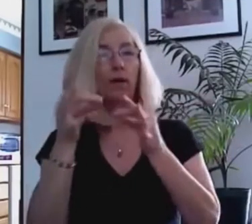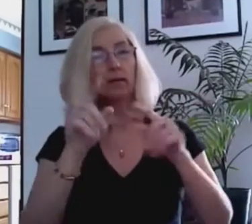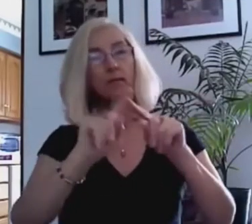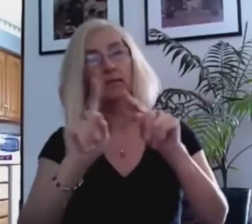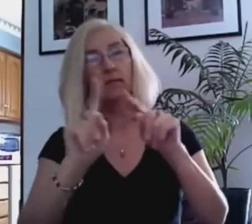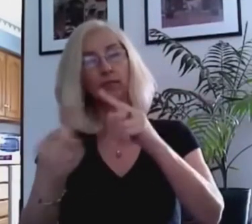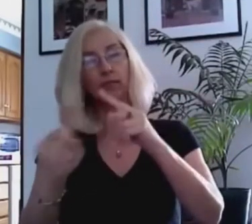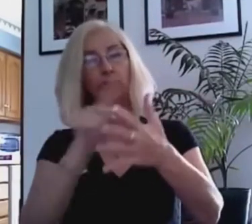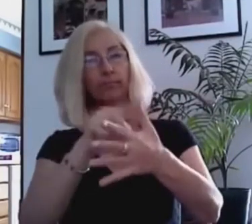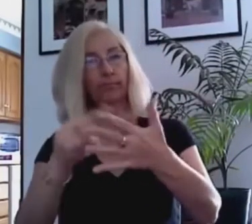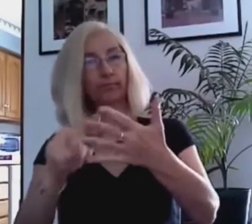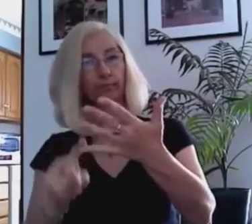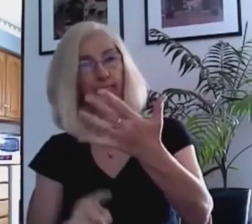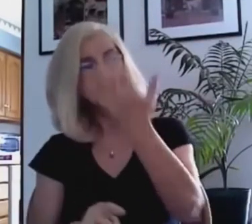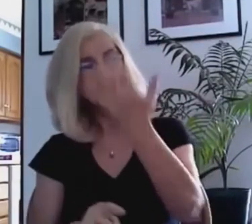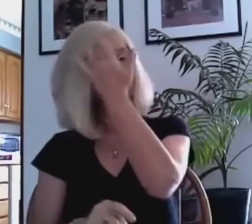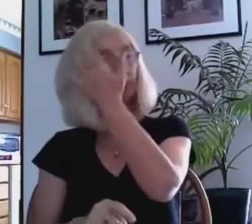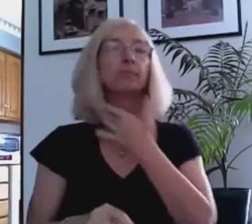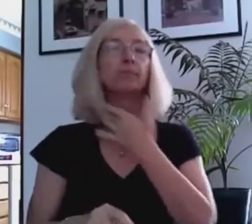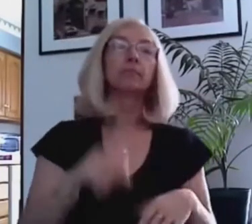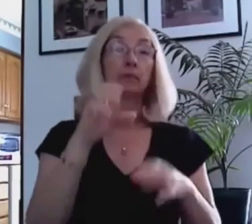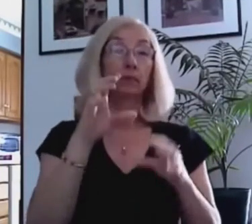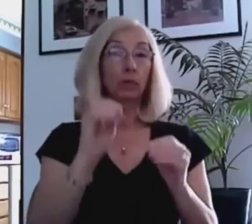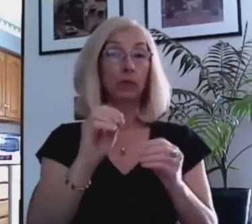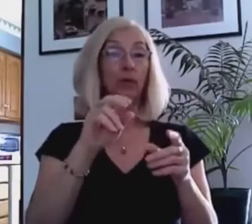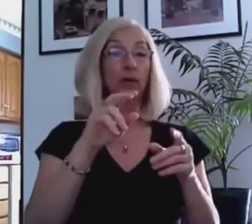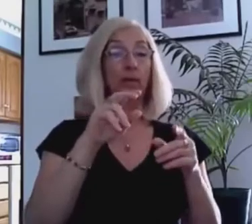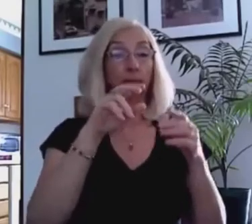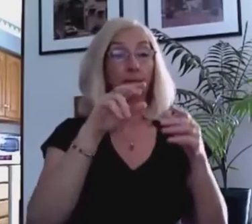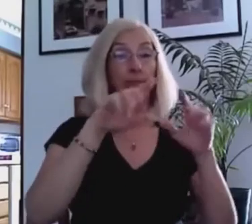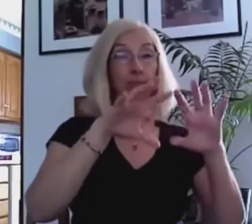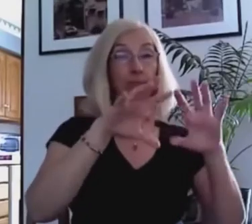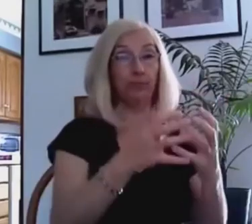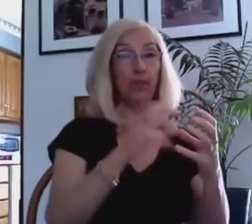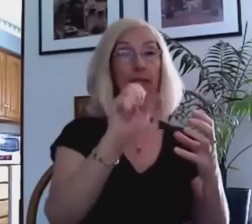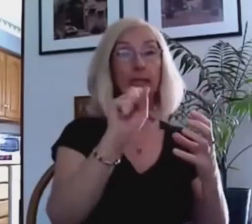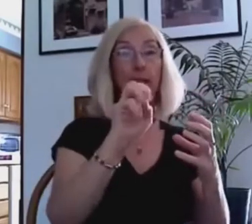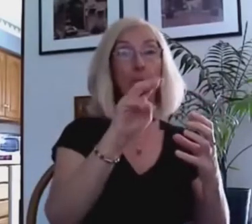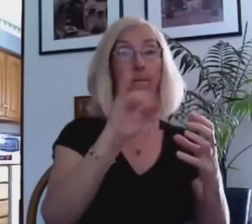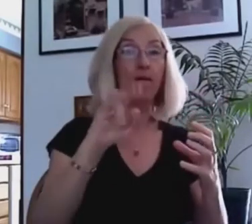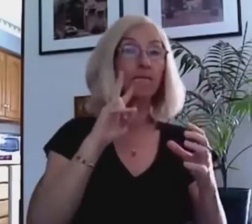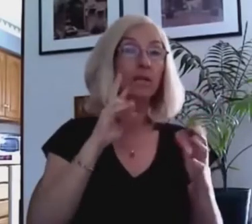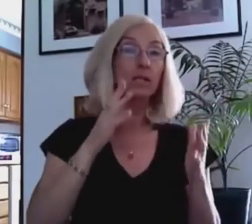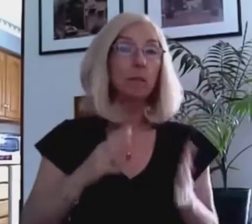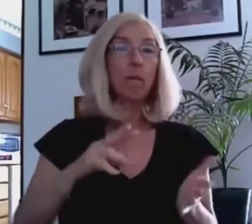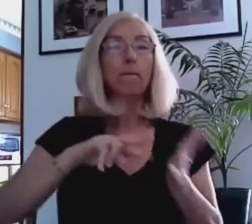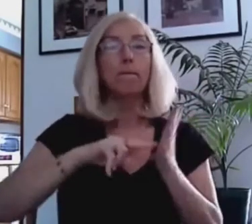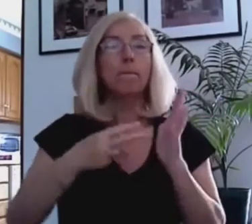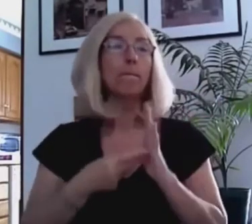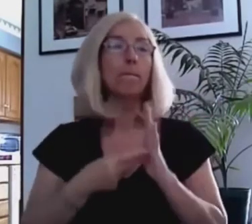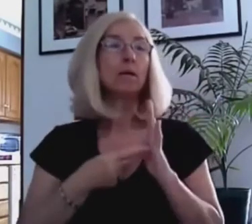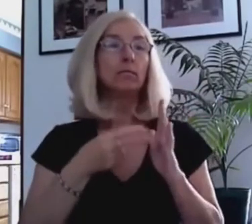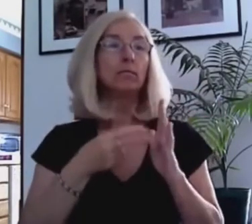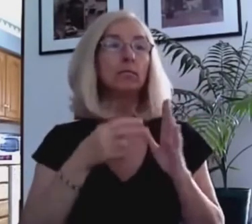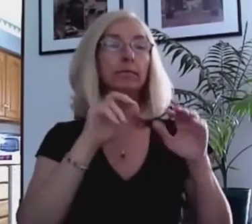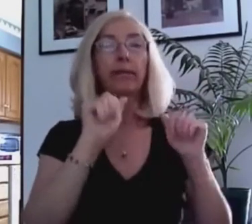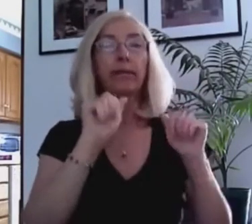like to share with you some of the benefits of establishing yourself as a vegetarian. So first off, there are quite a few different